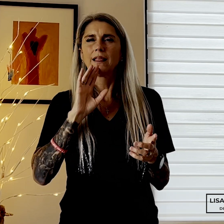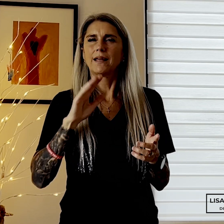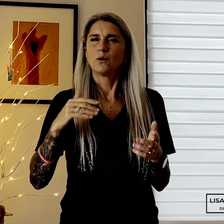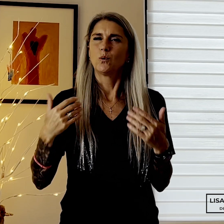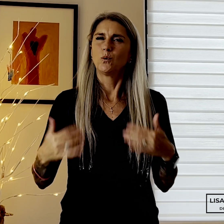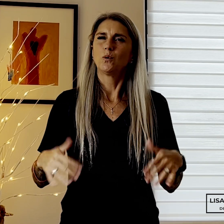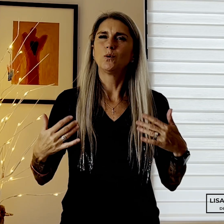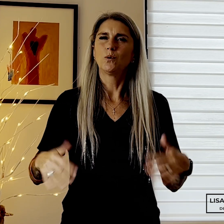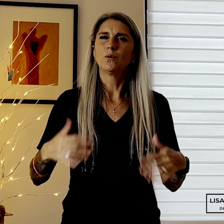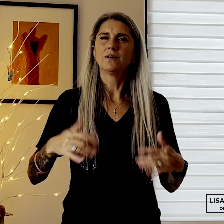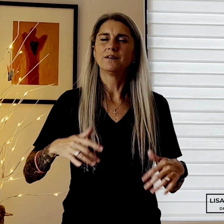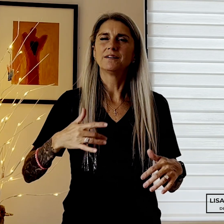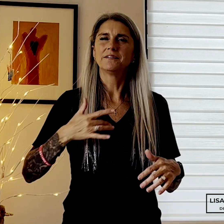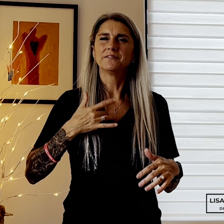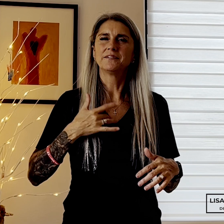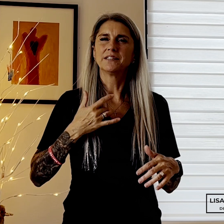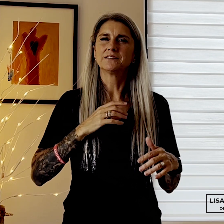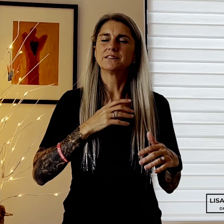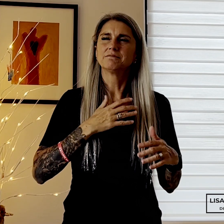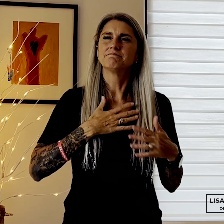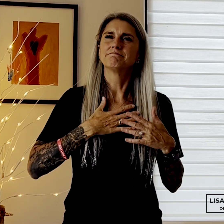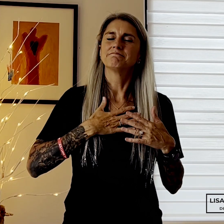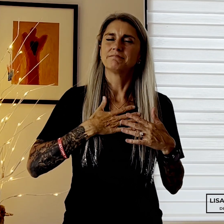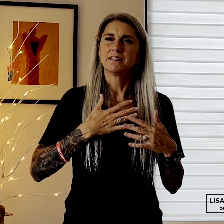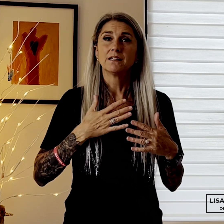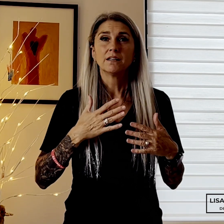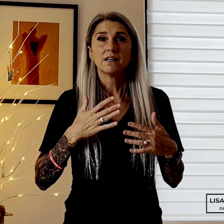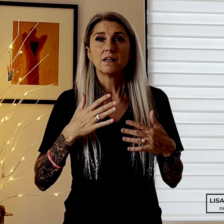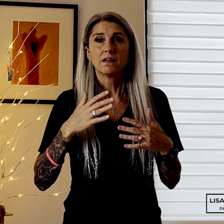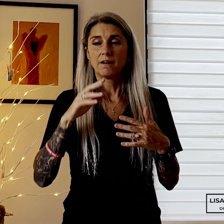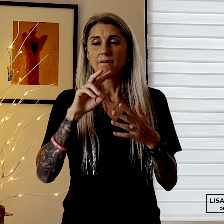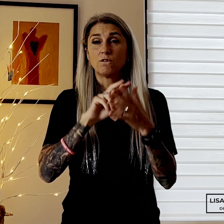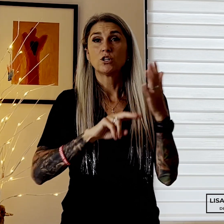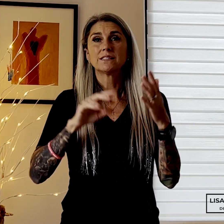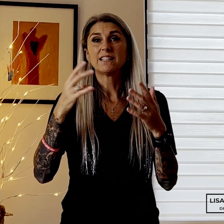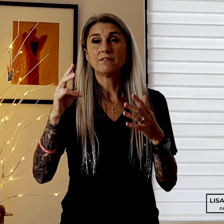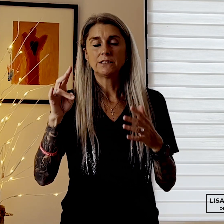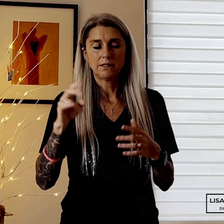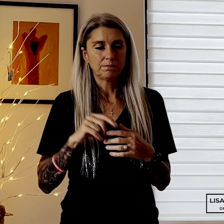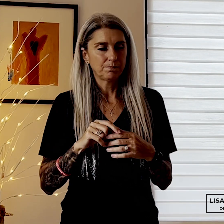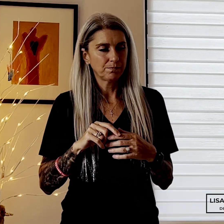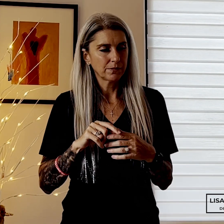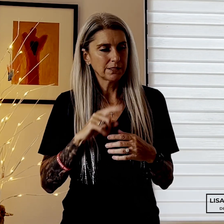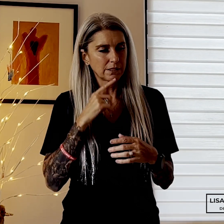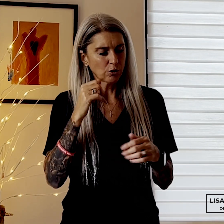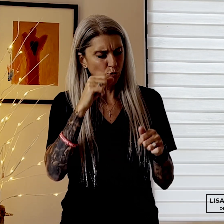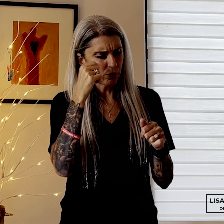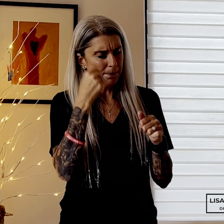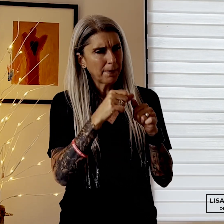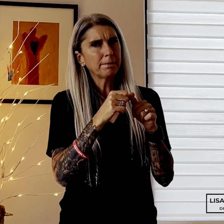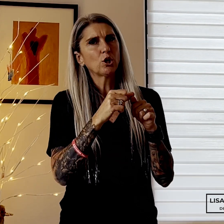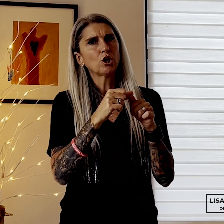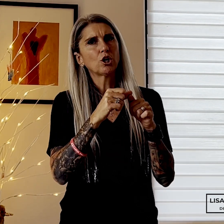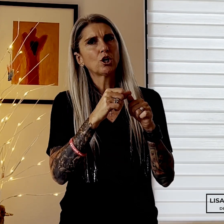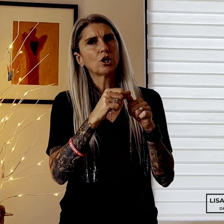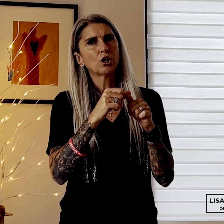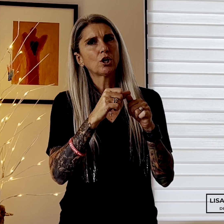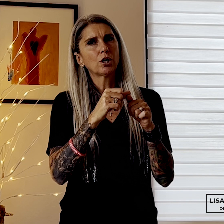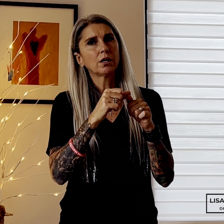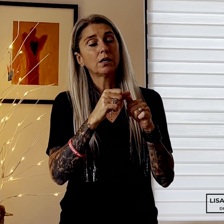convicting. All right. This is what it says in James 4, just verse 17. Listen, it says, "Remember, it